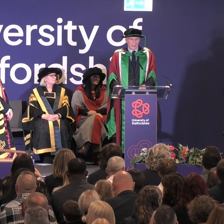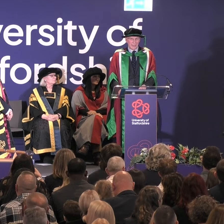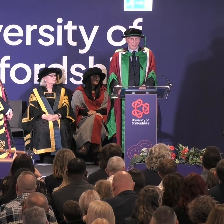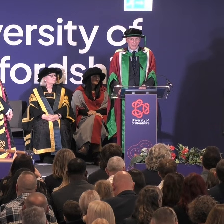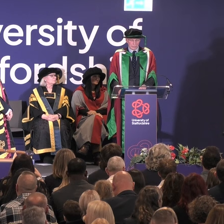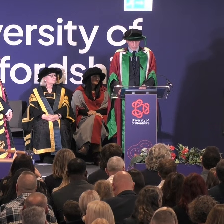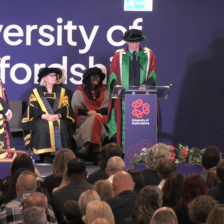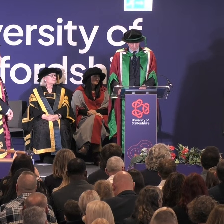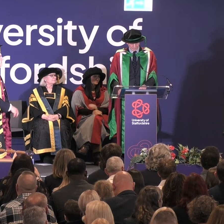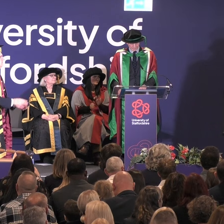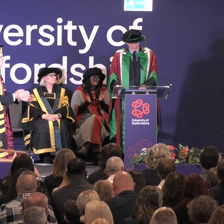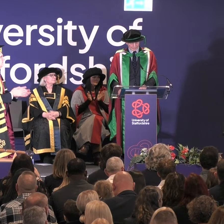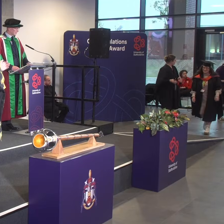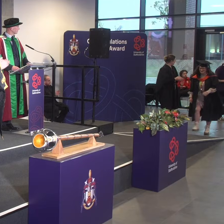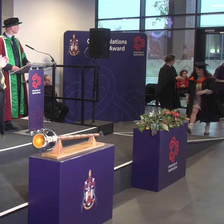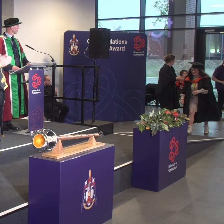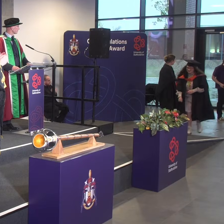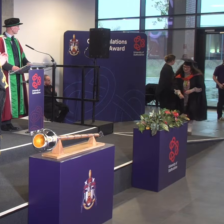Jane Hilton.